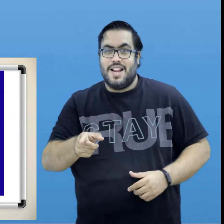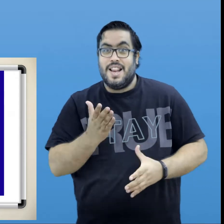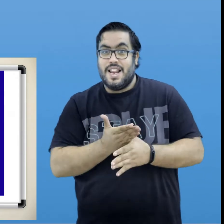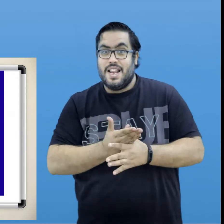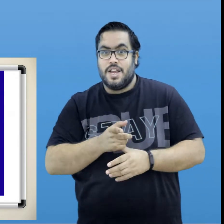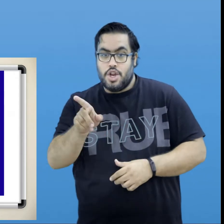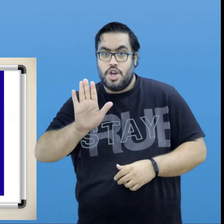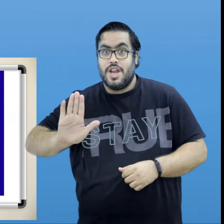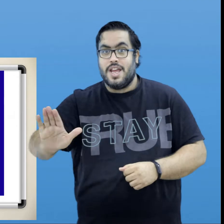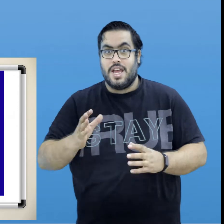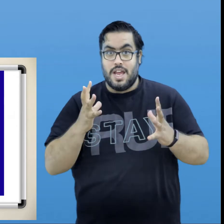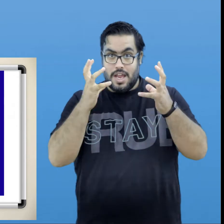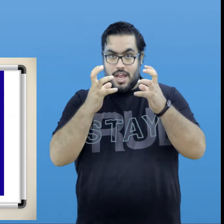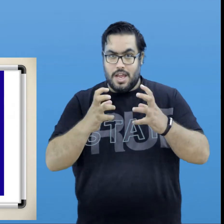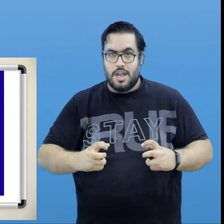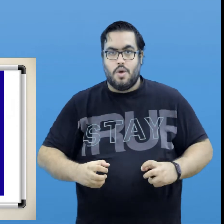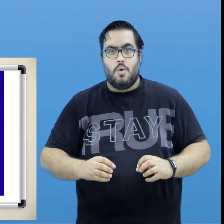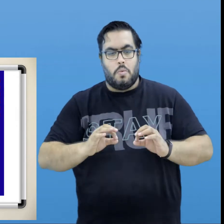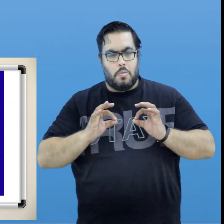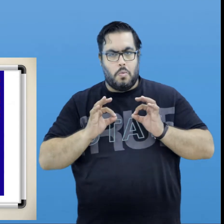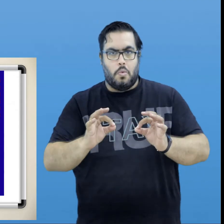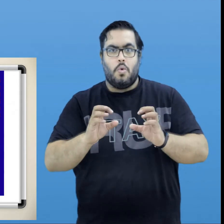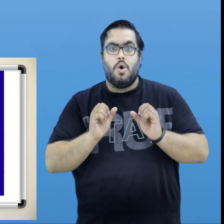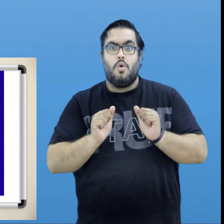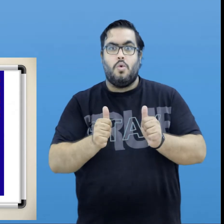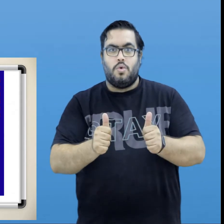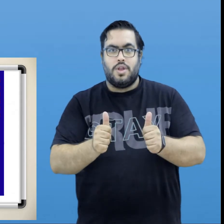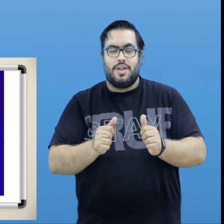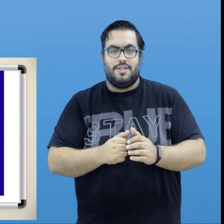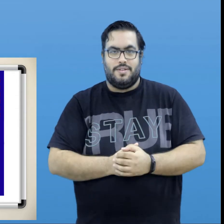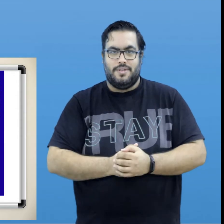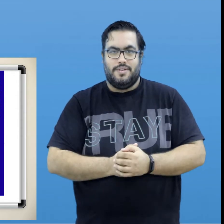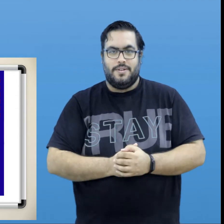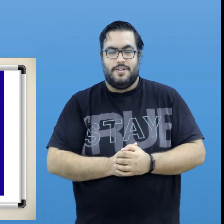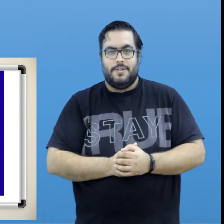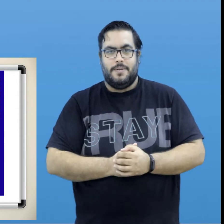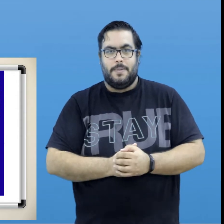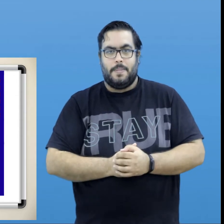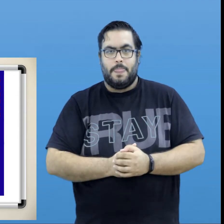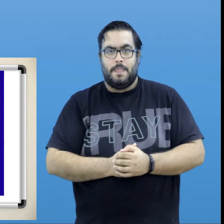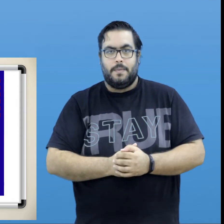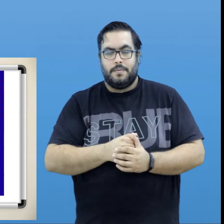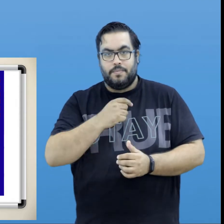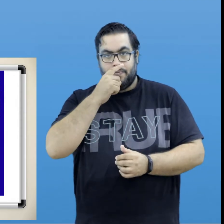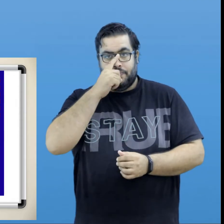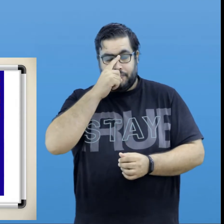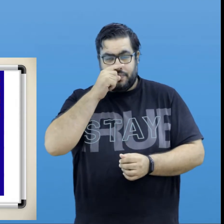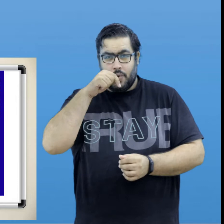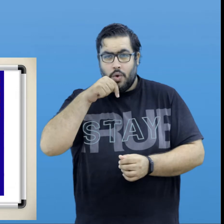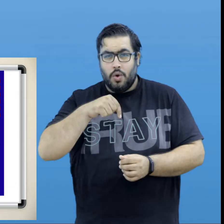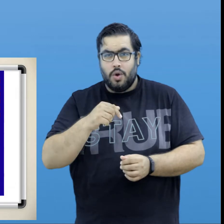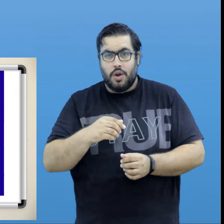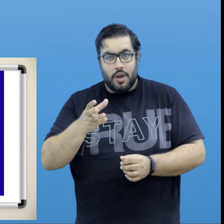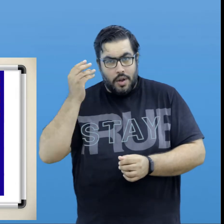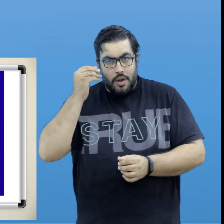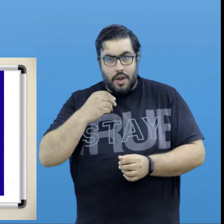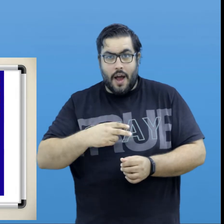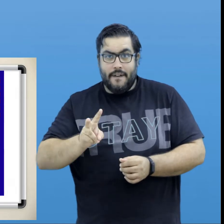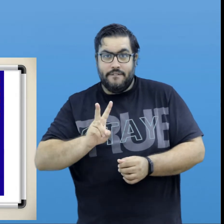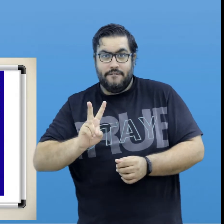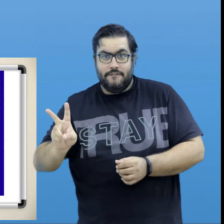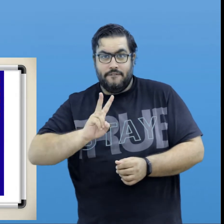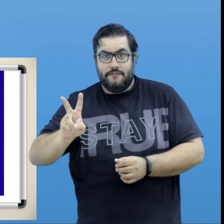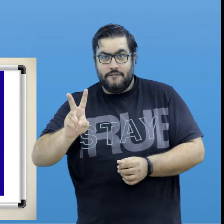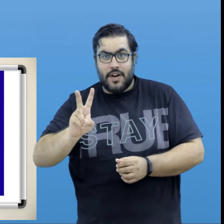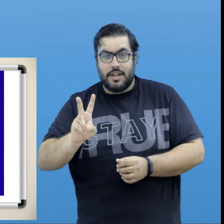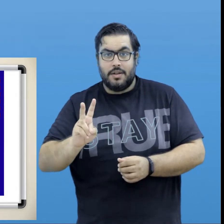fast metabolism. To continue our answer, vitamins increase energy production and